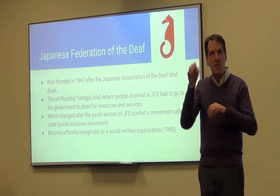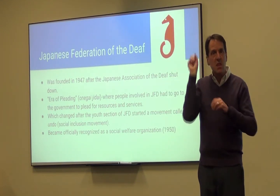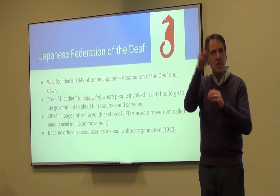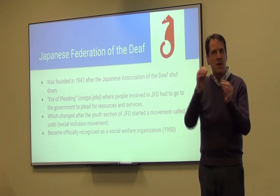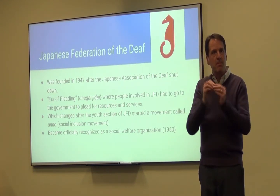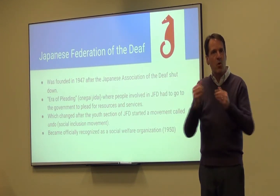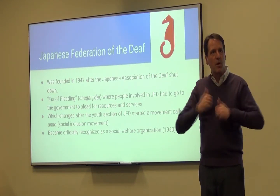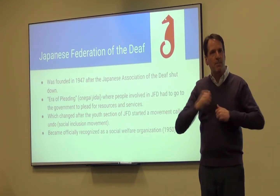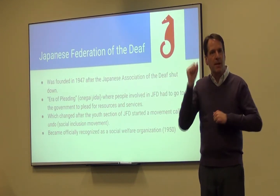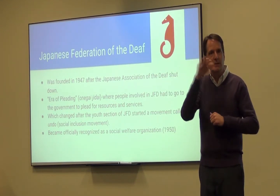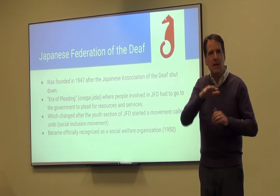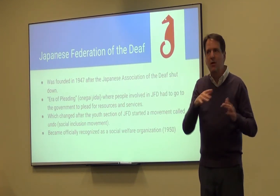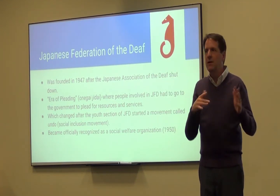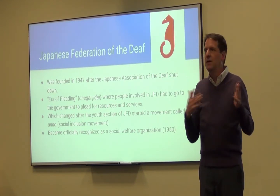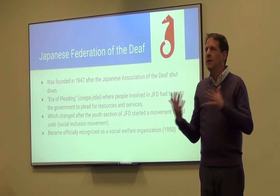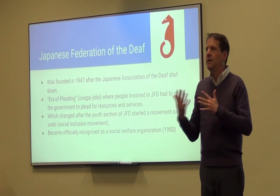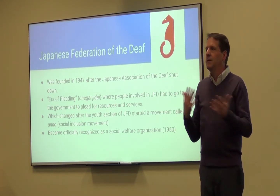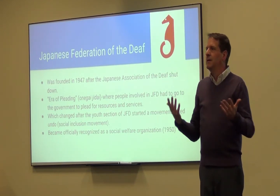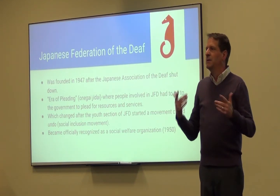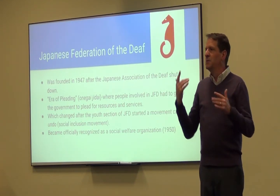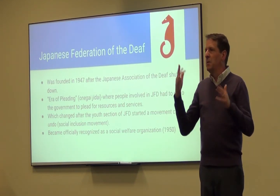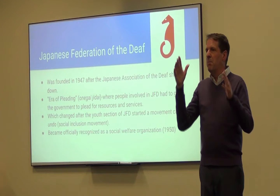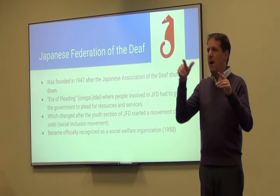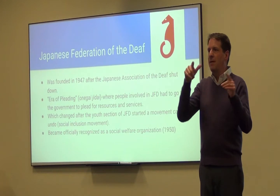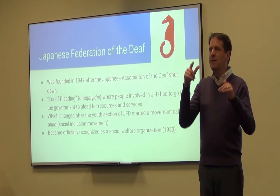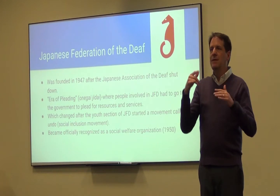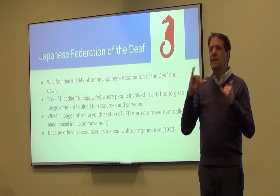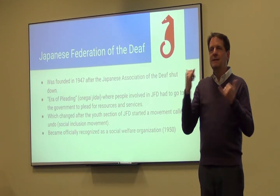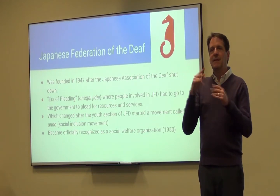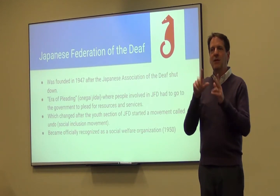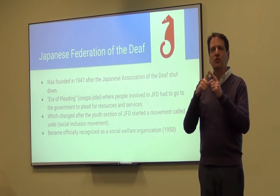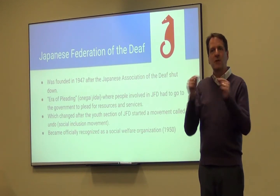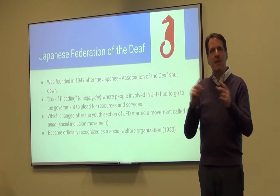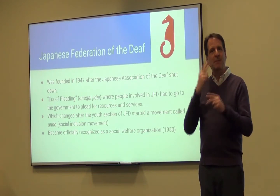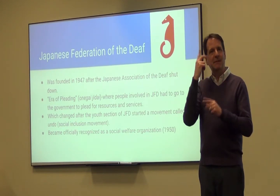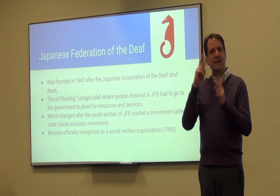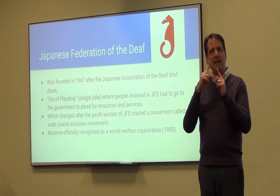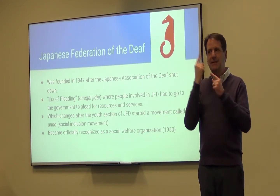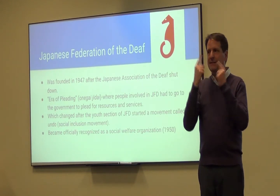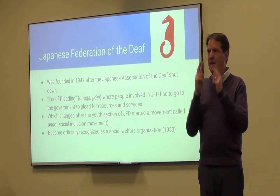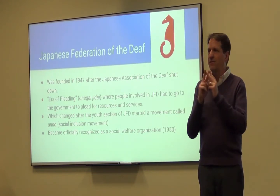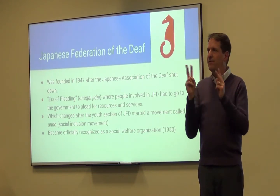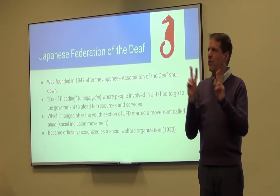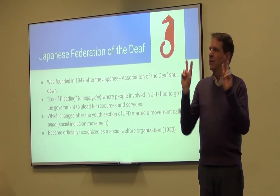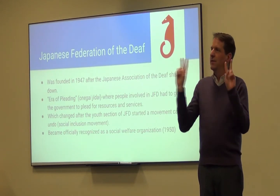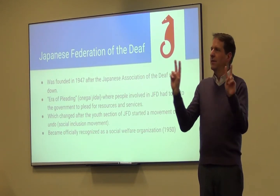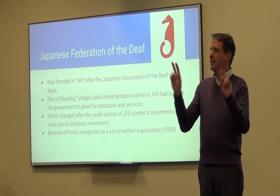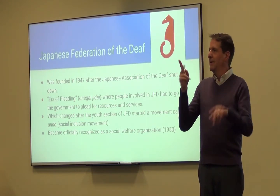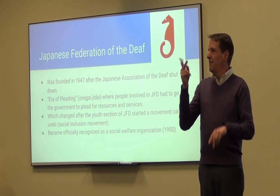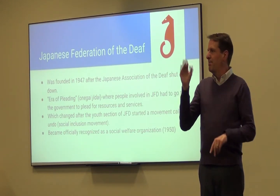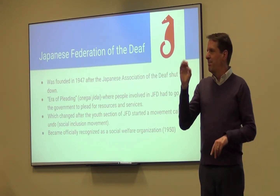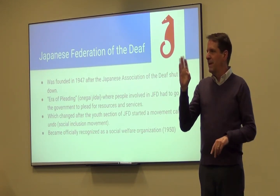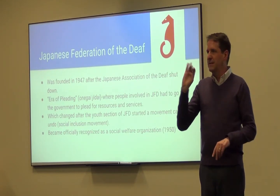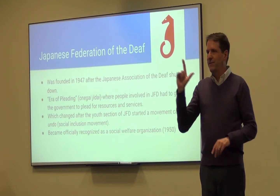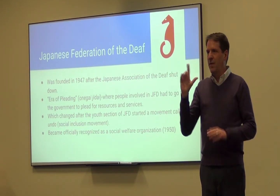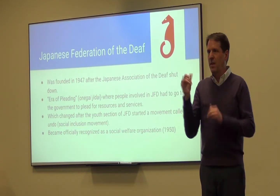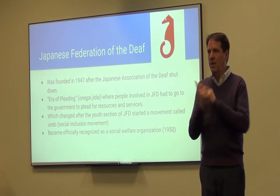America, if they had to continue to send more army people over to Japan to protect Japan from Korea, Obama encouraged them to